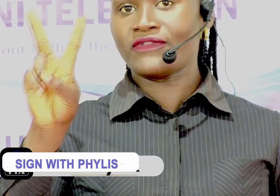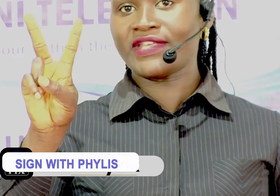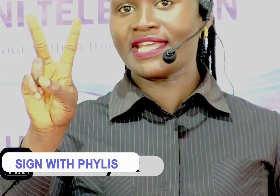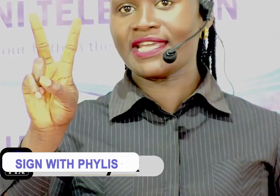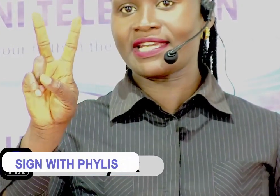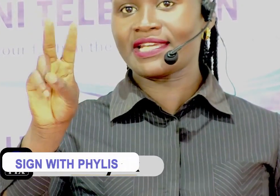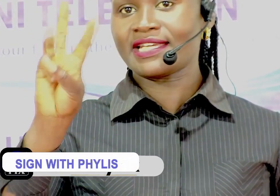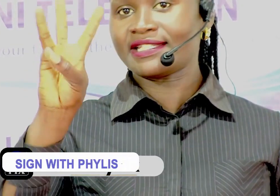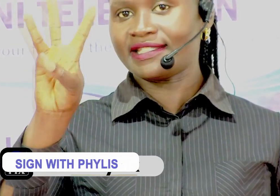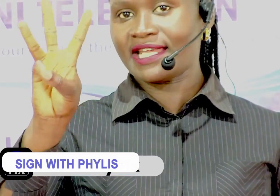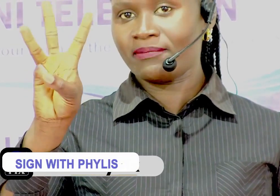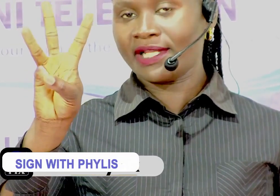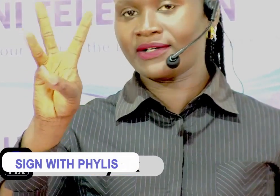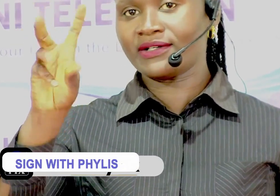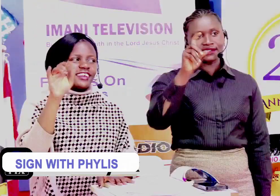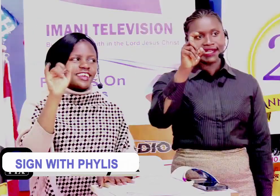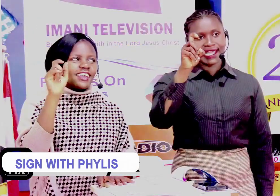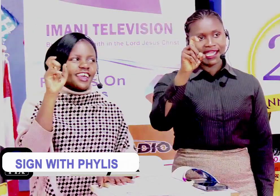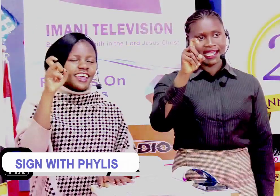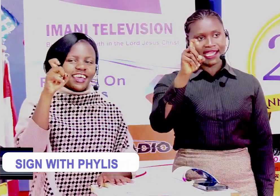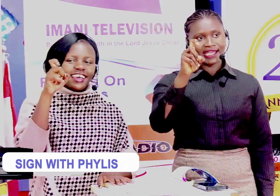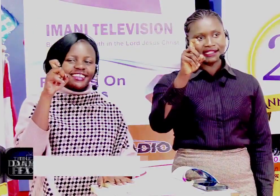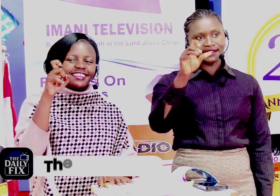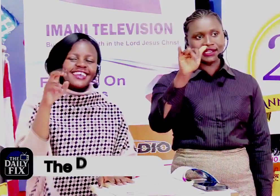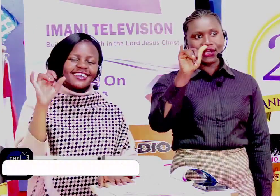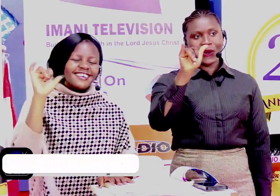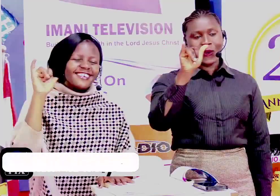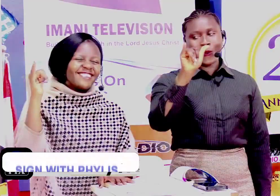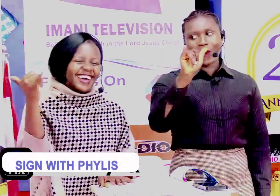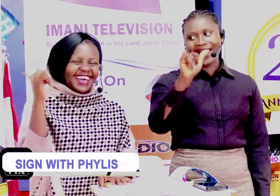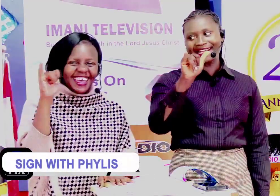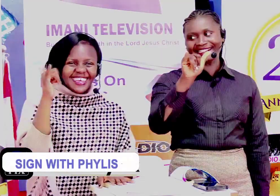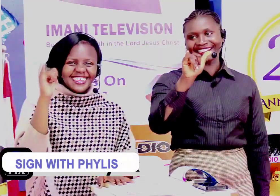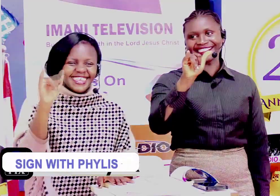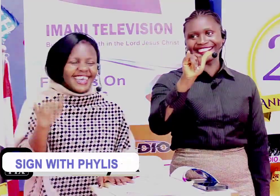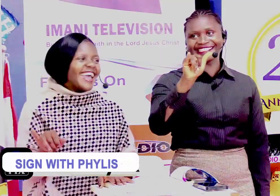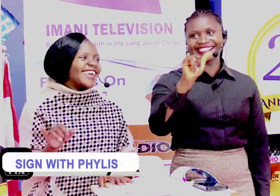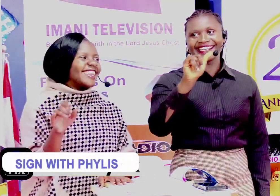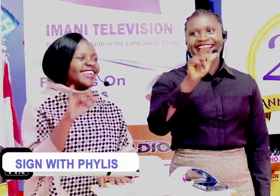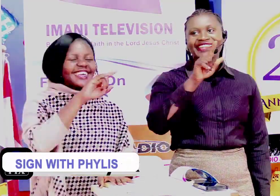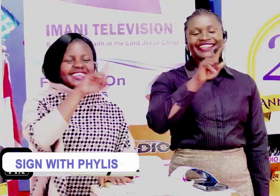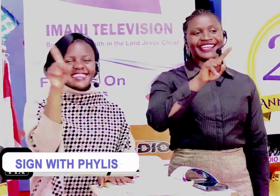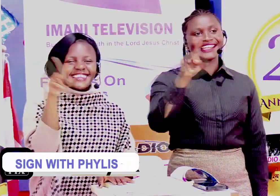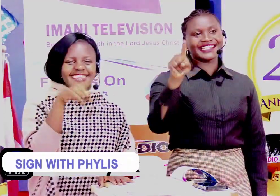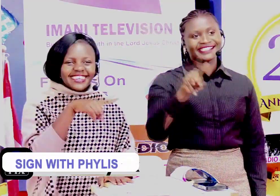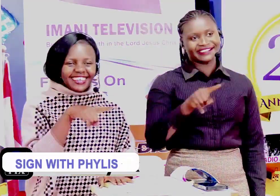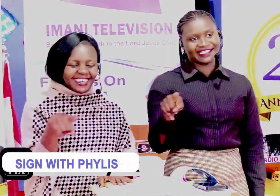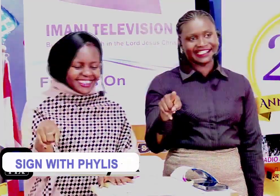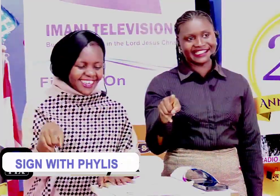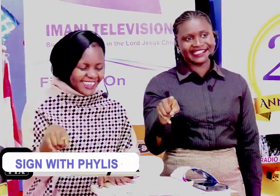V. W. X. Y. And then the letter Z, or